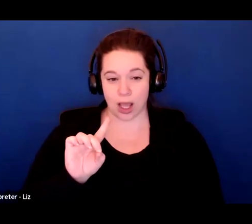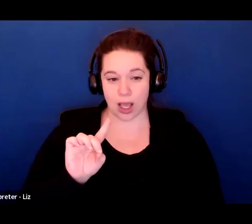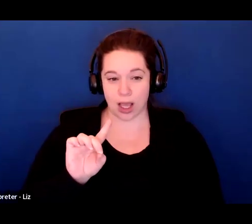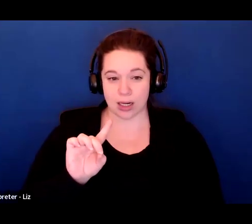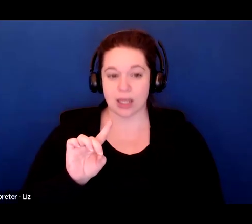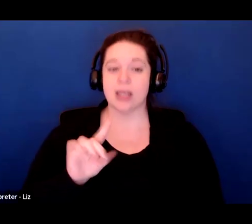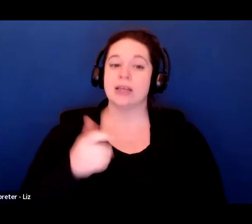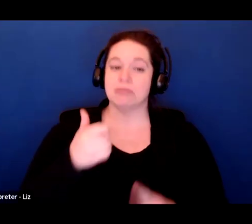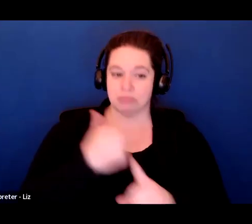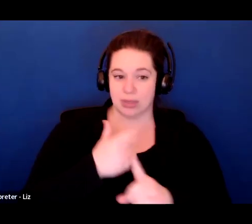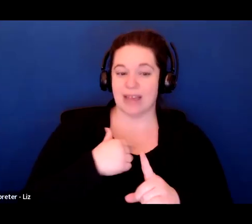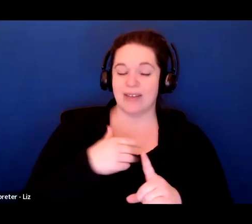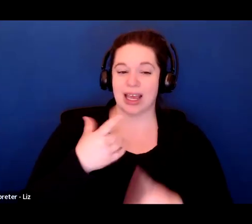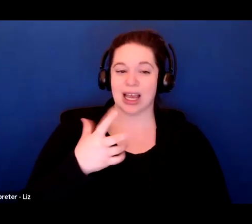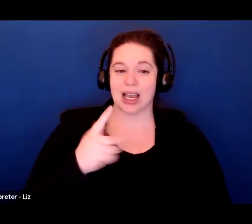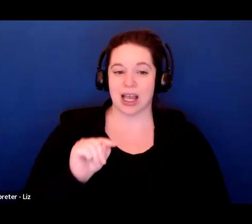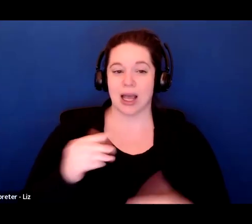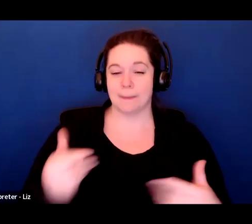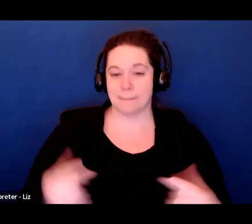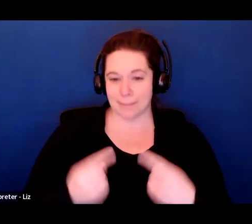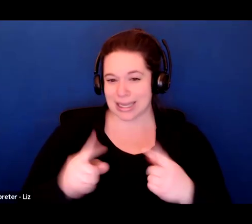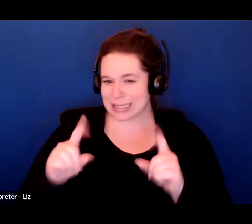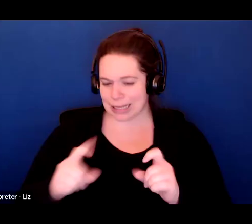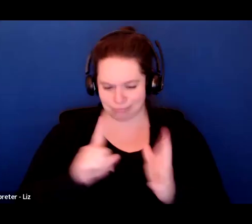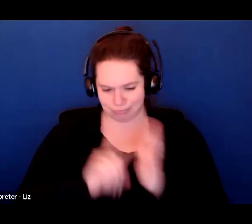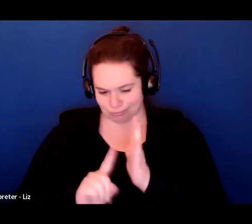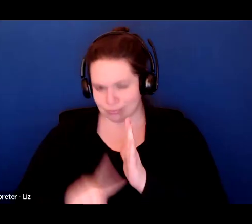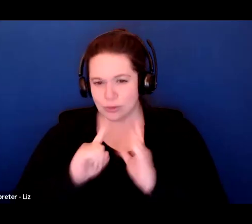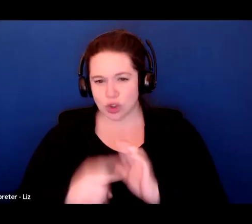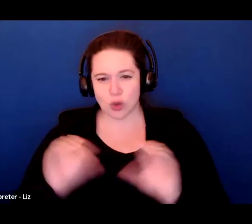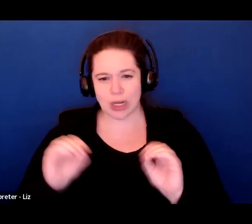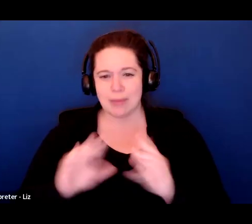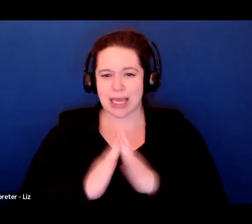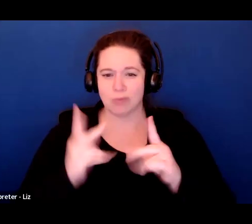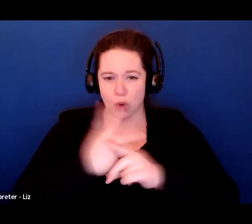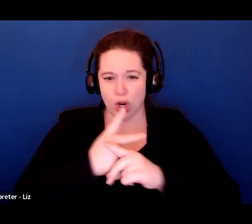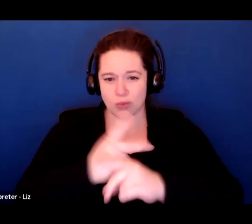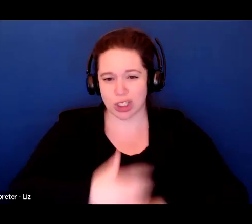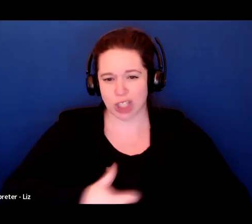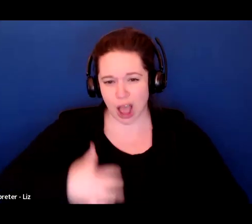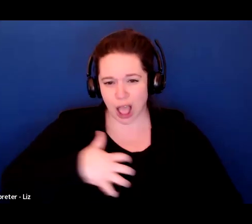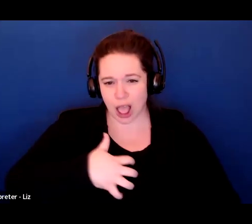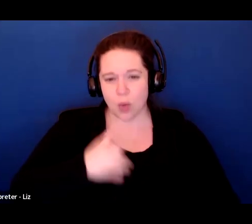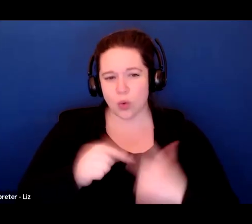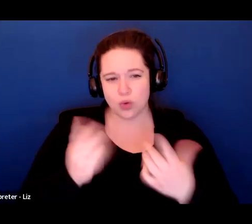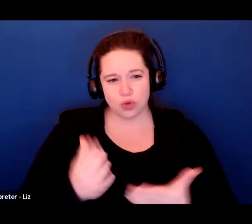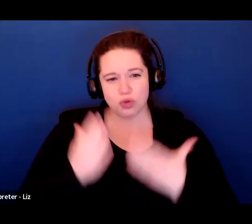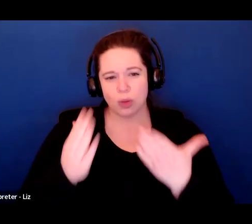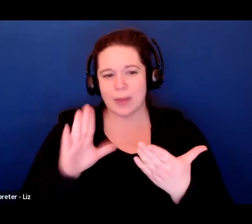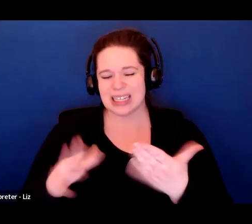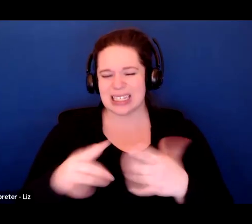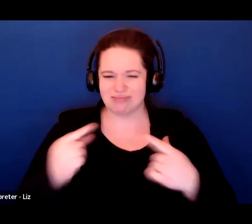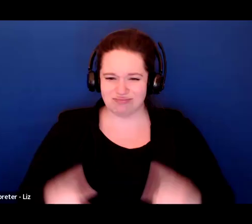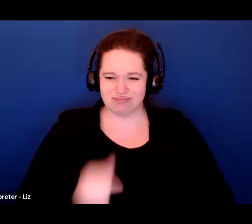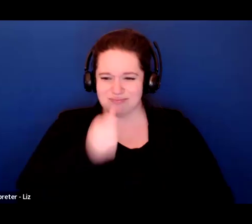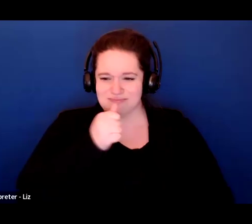has a level of gut pain and testing hasn't shown anything. Is getting more nauseated. Recommendations for his